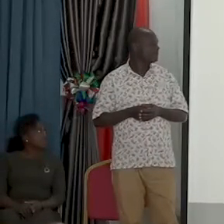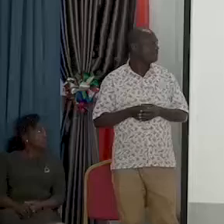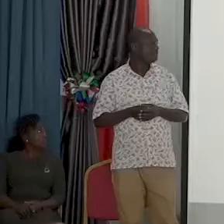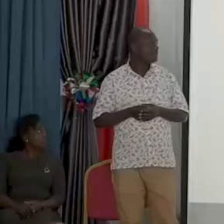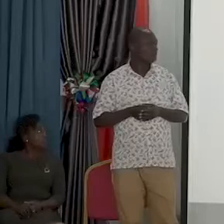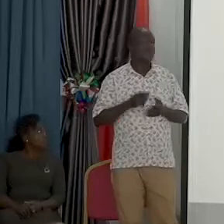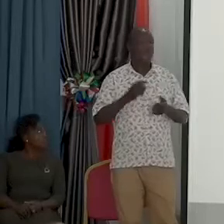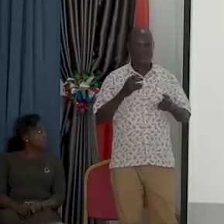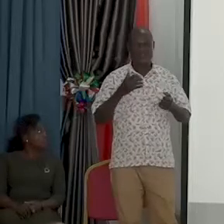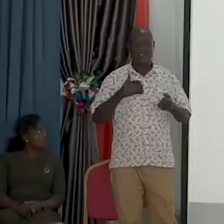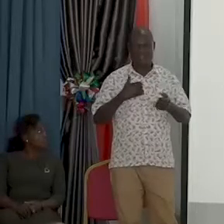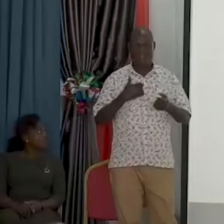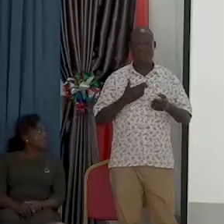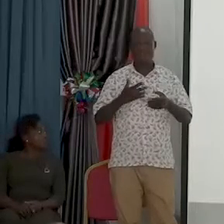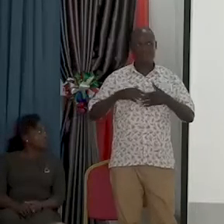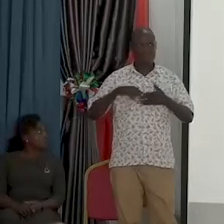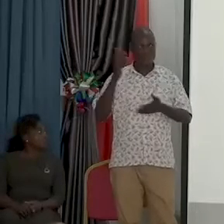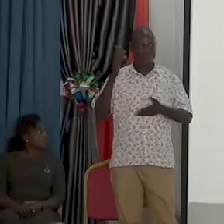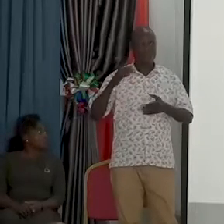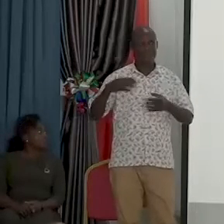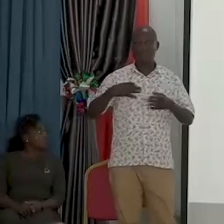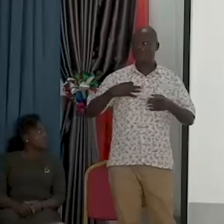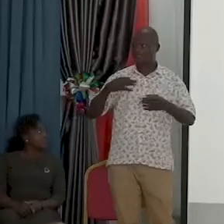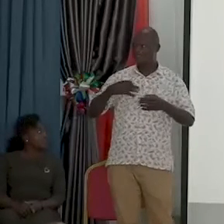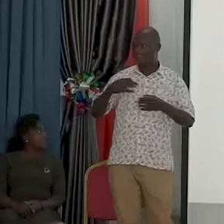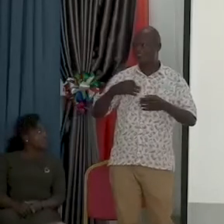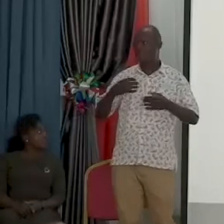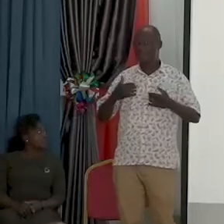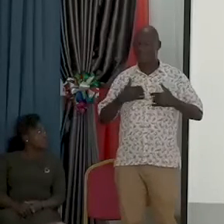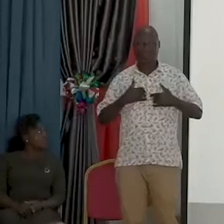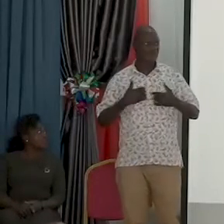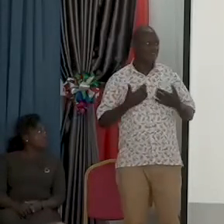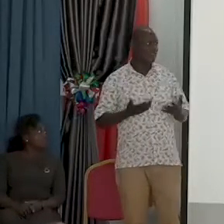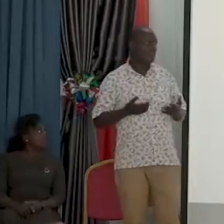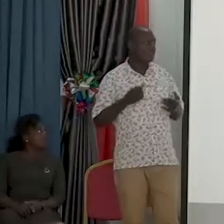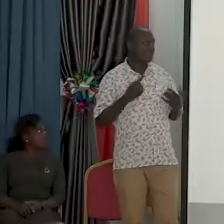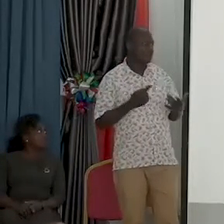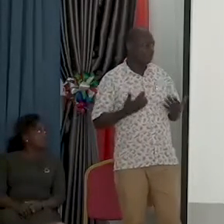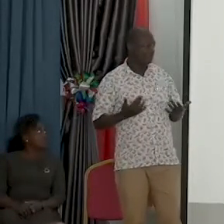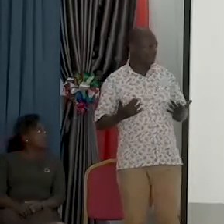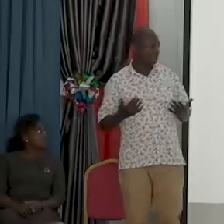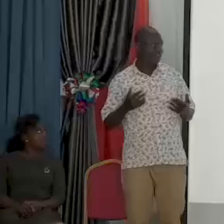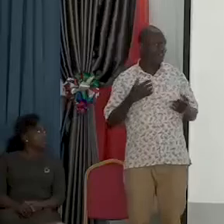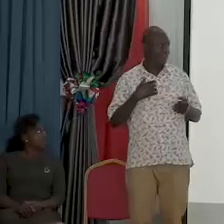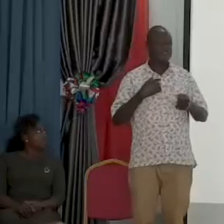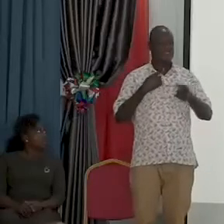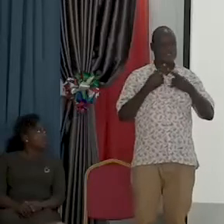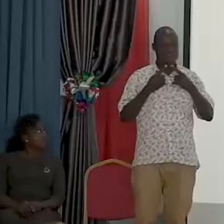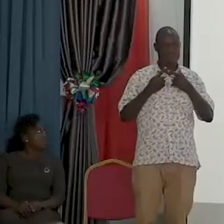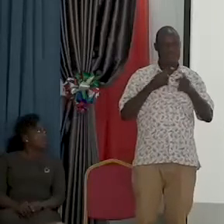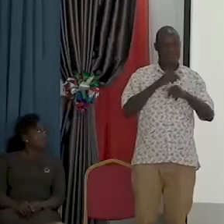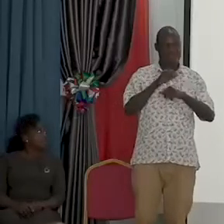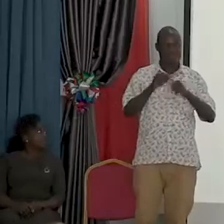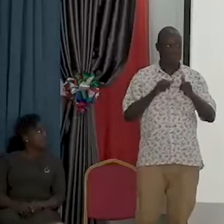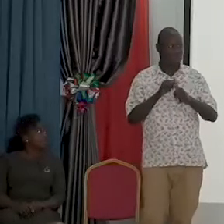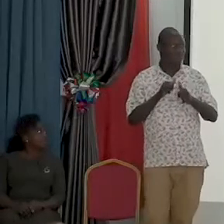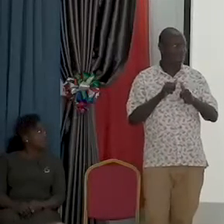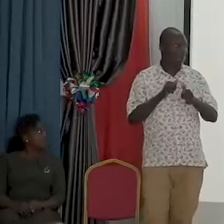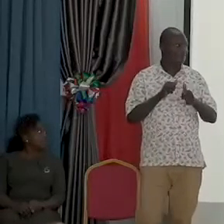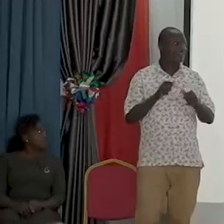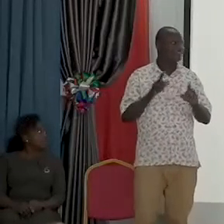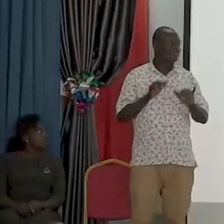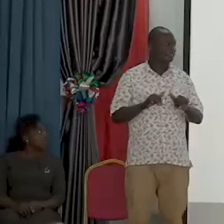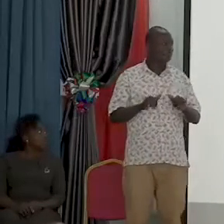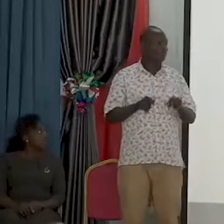We have a lot of volunteers who help us do our job at the Little Lighthouse, and one of the things that we speak about when they begin, that